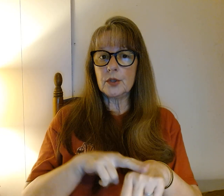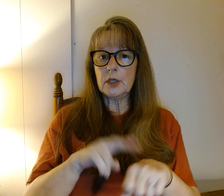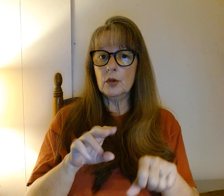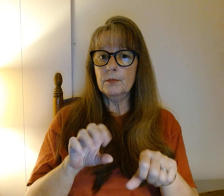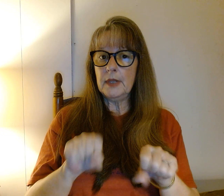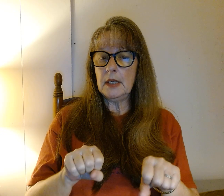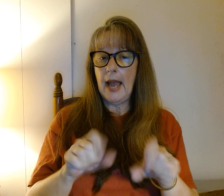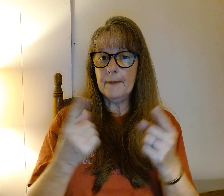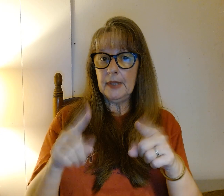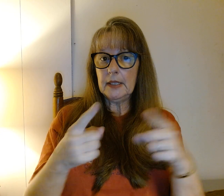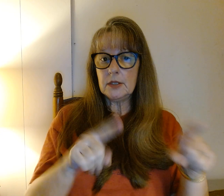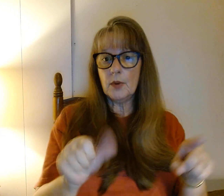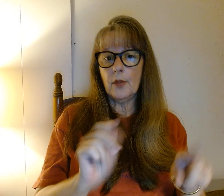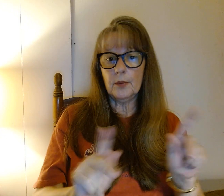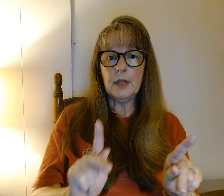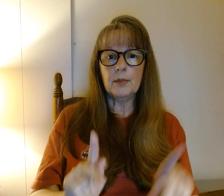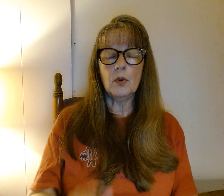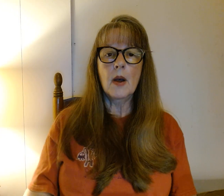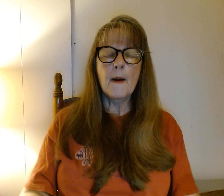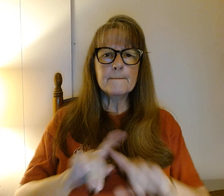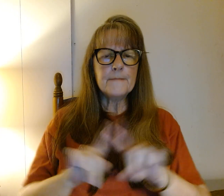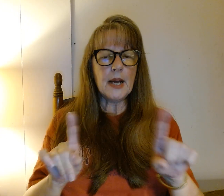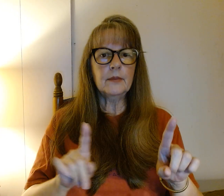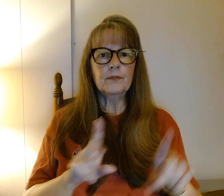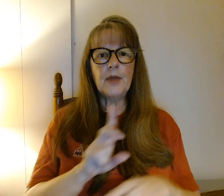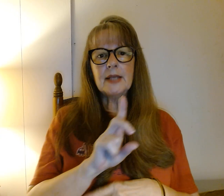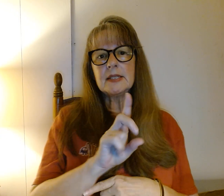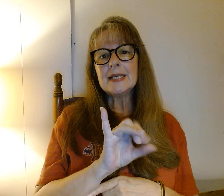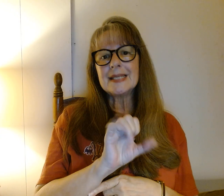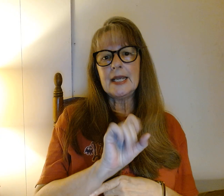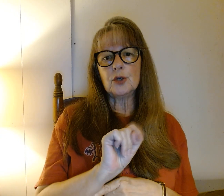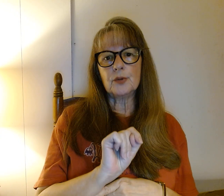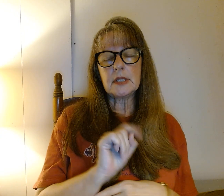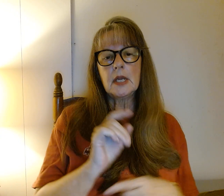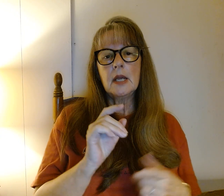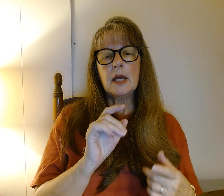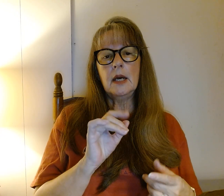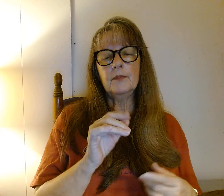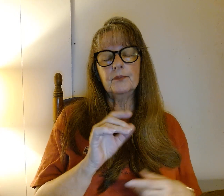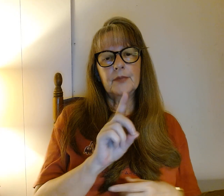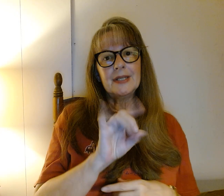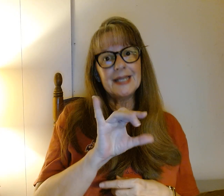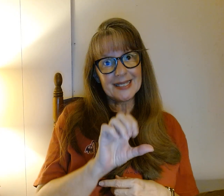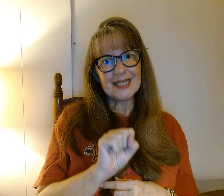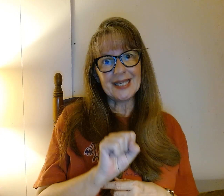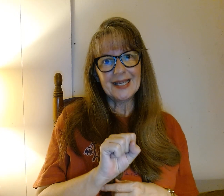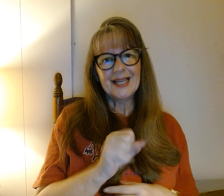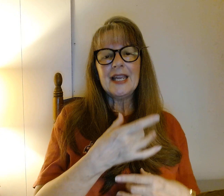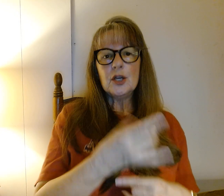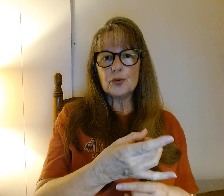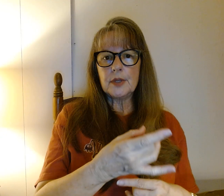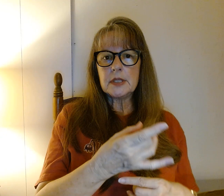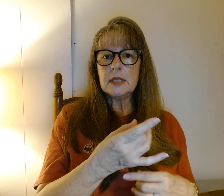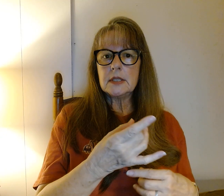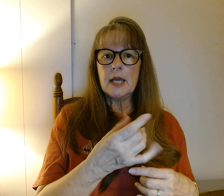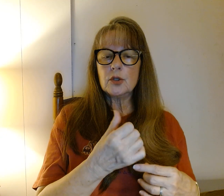could be happening to other people. But that's the disinterest. The disinterest is that you're